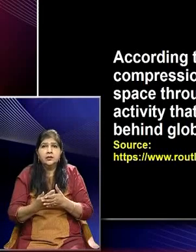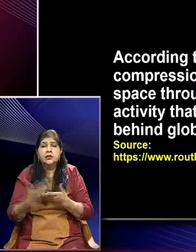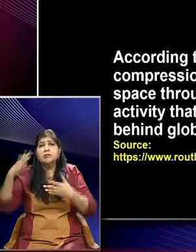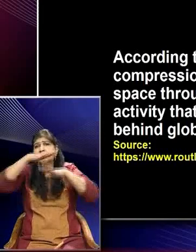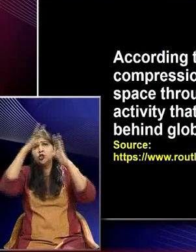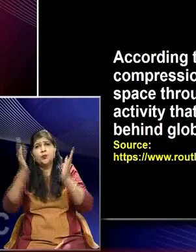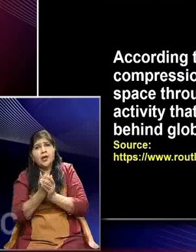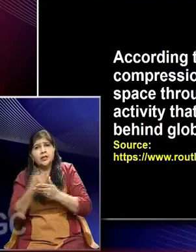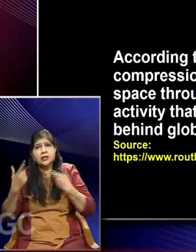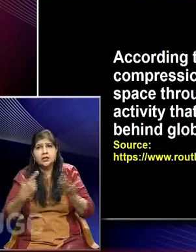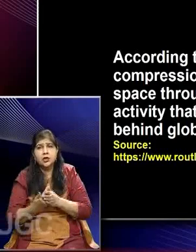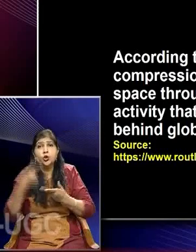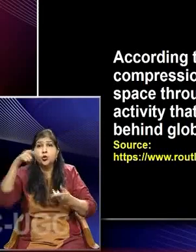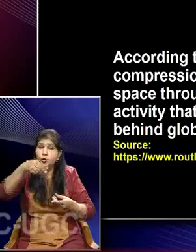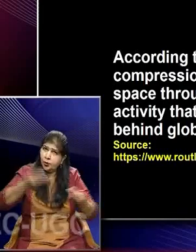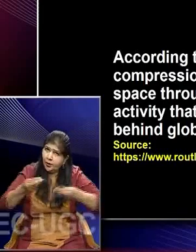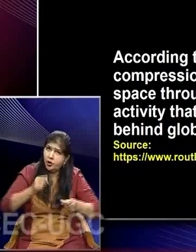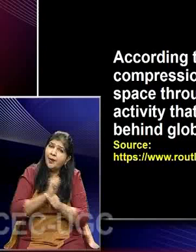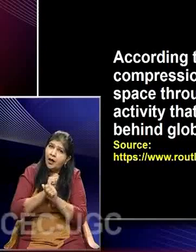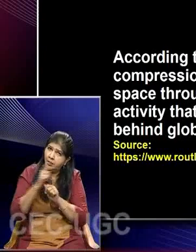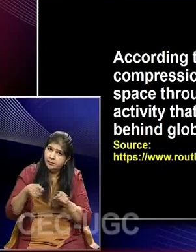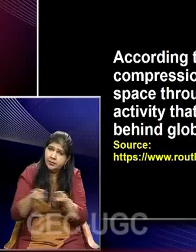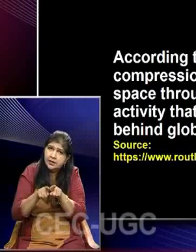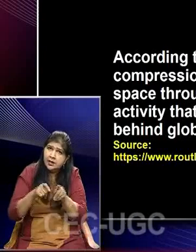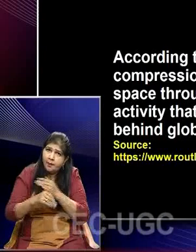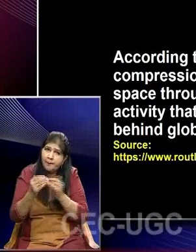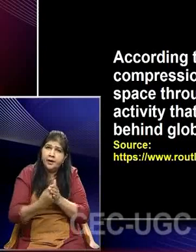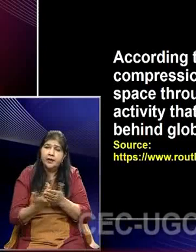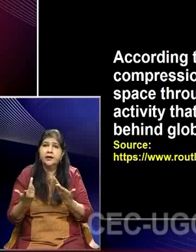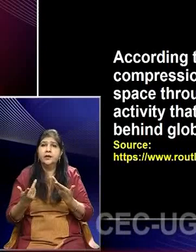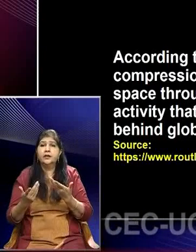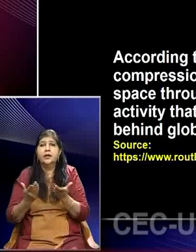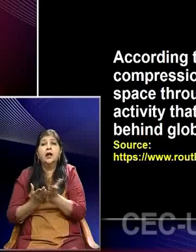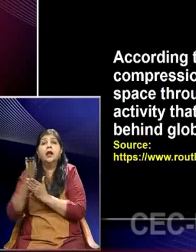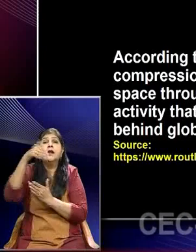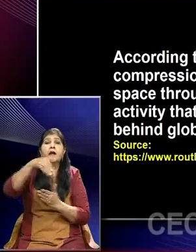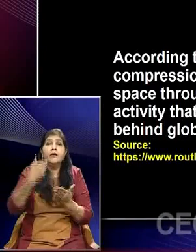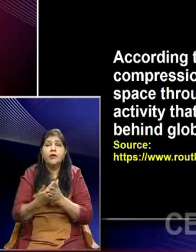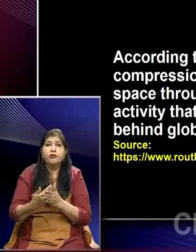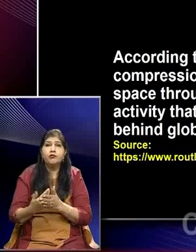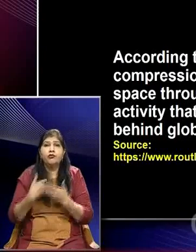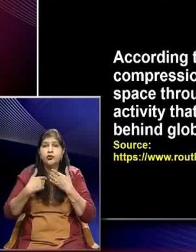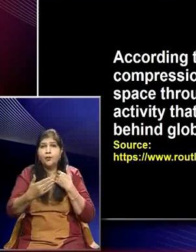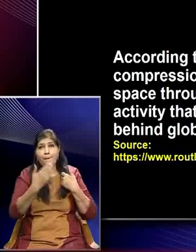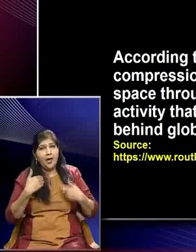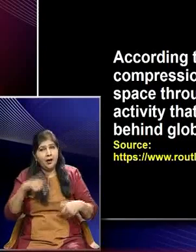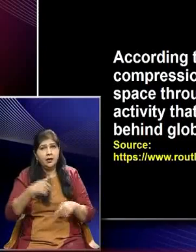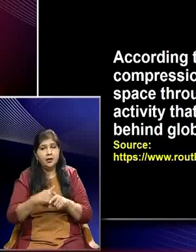space through economic activity that is driving force